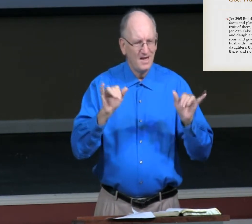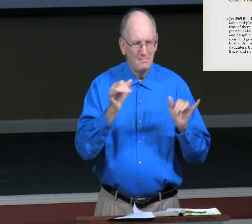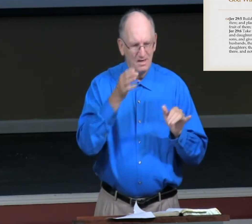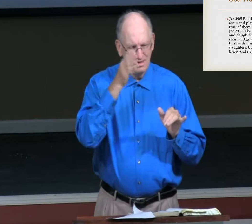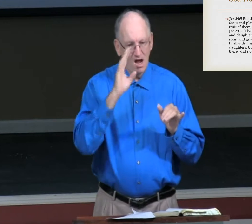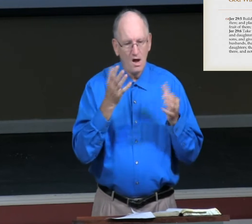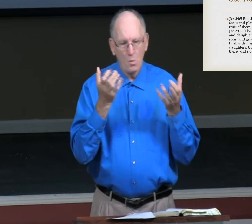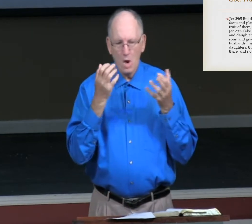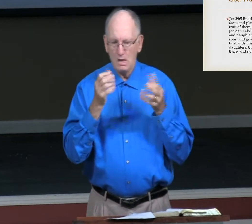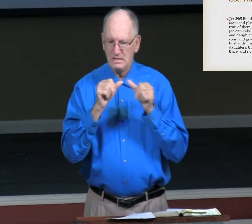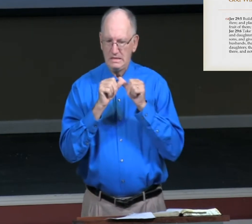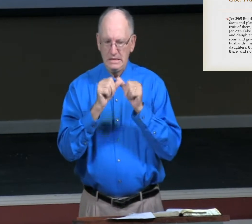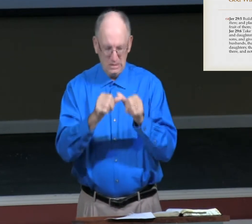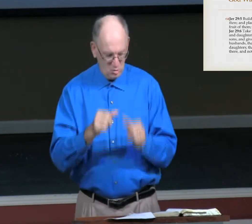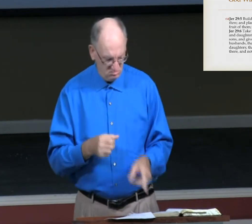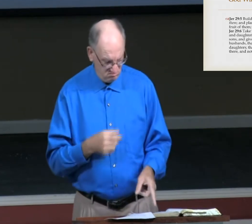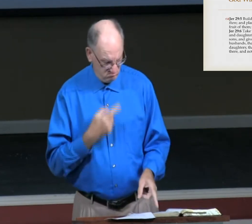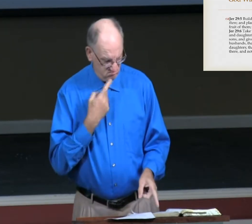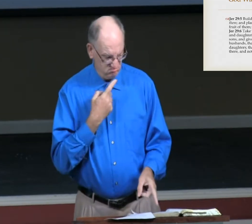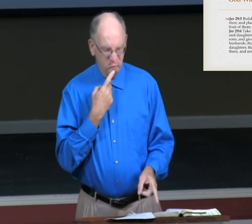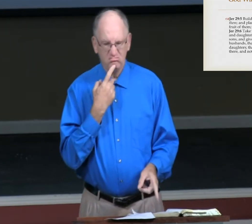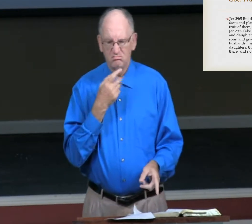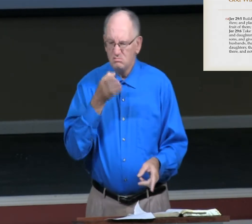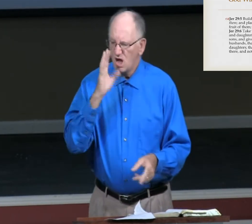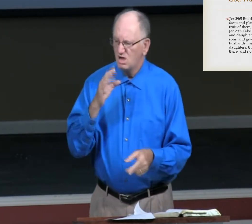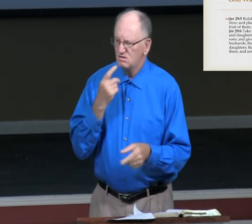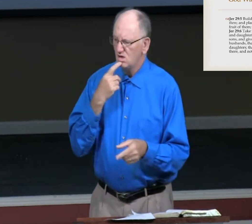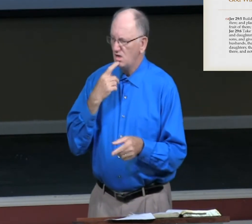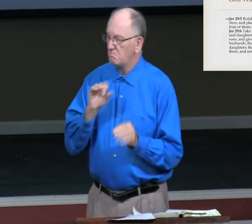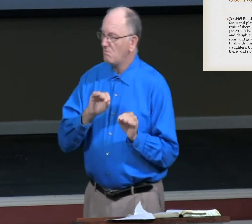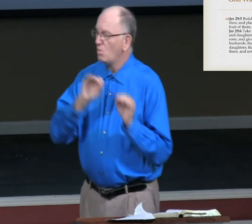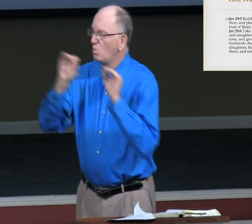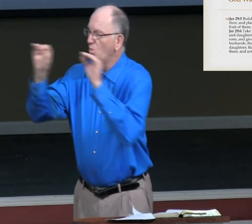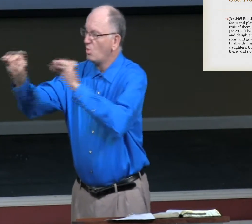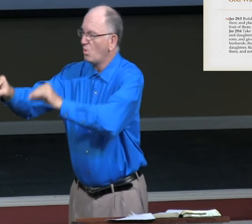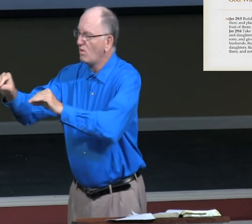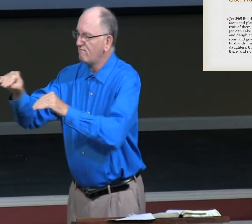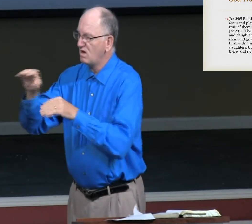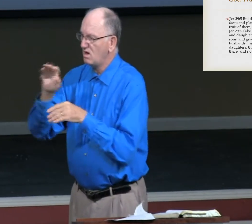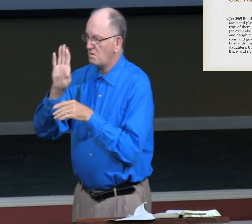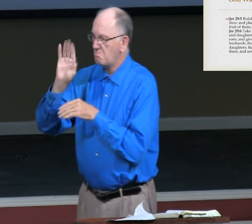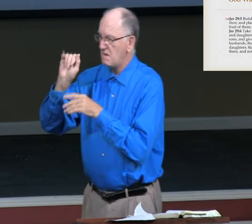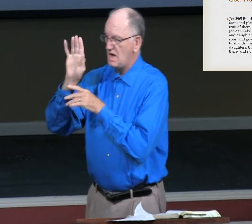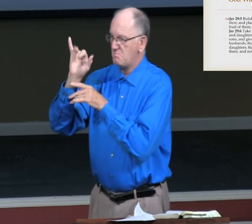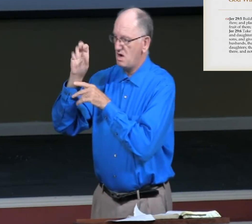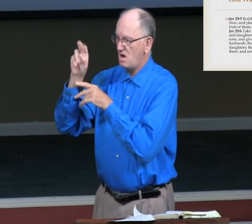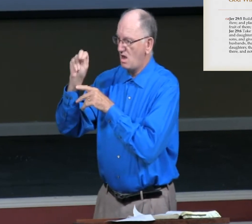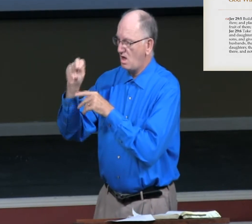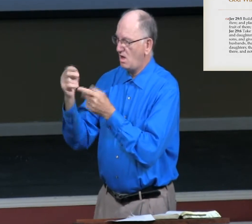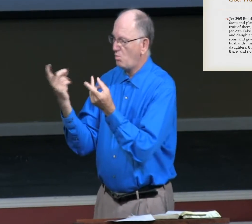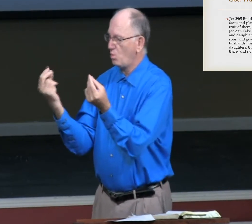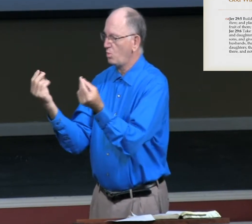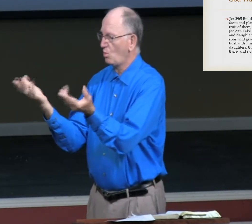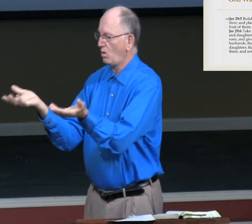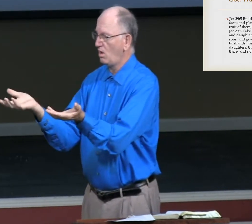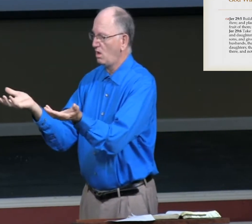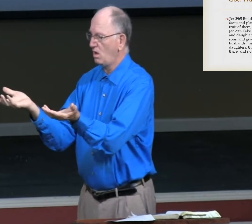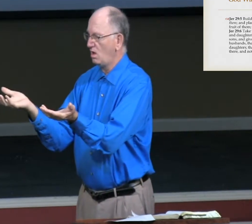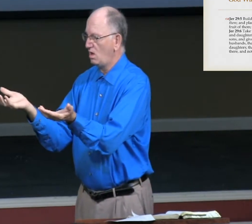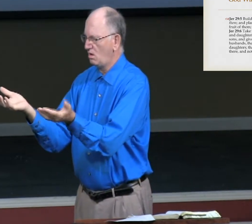Don't change that. Keep that. God's saying, you know, when you've moved to Babylon, what do you do